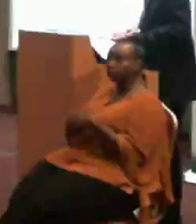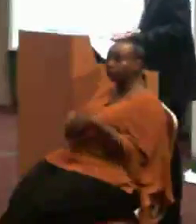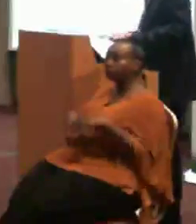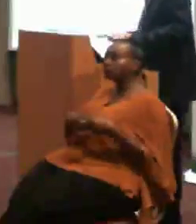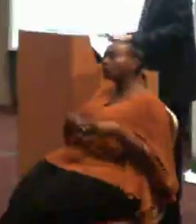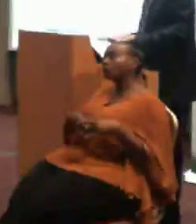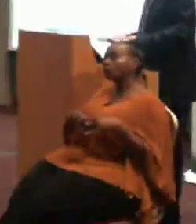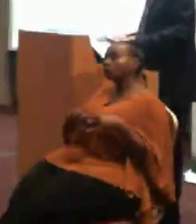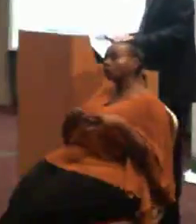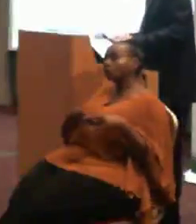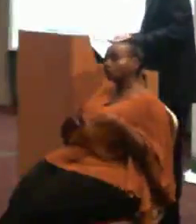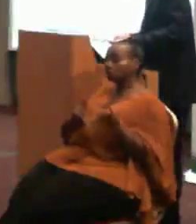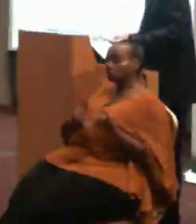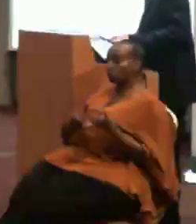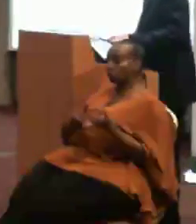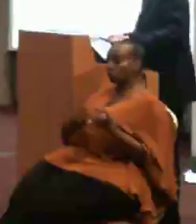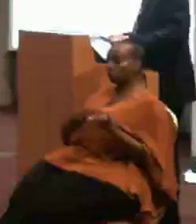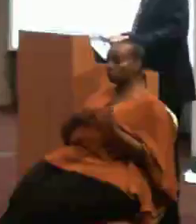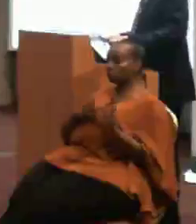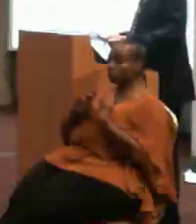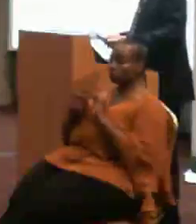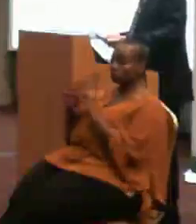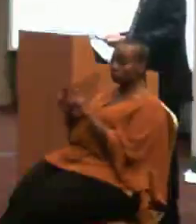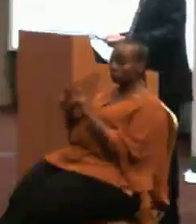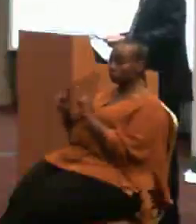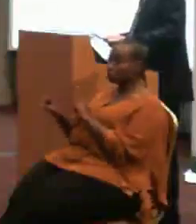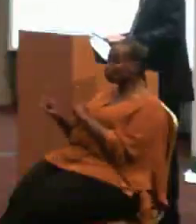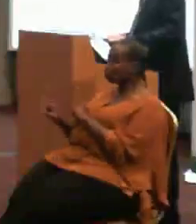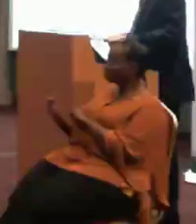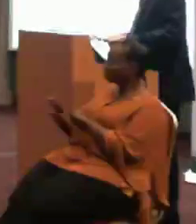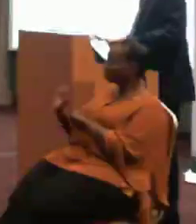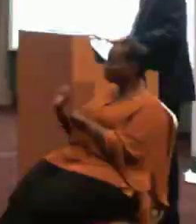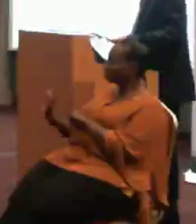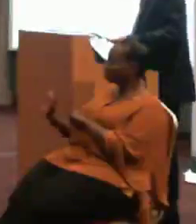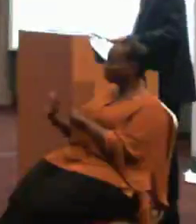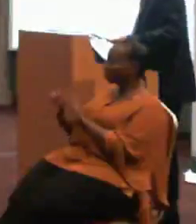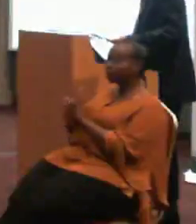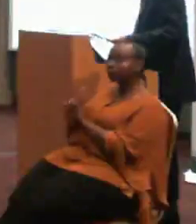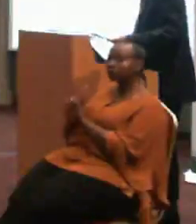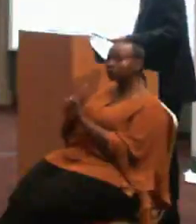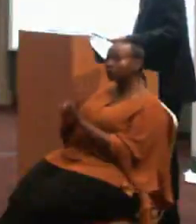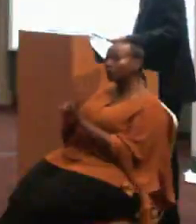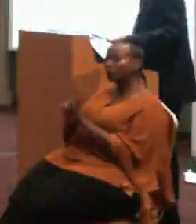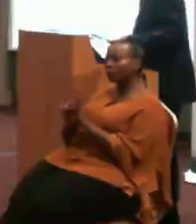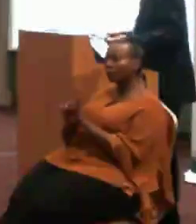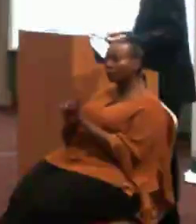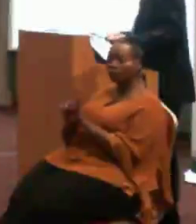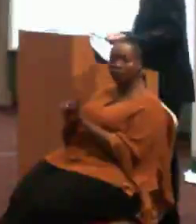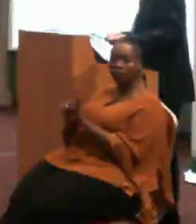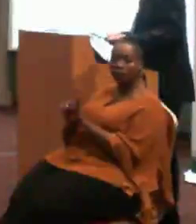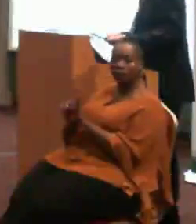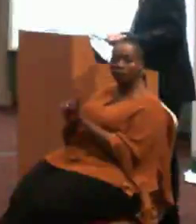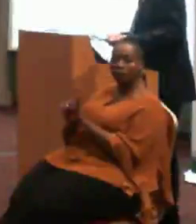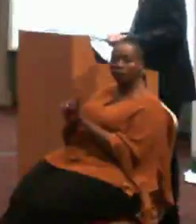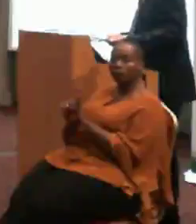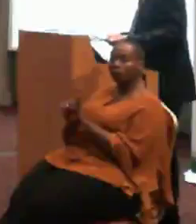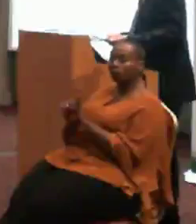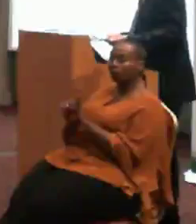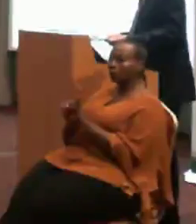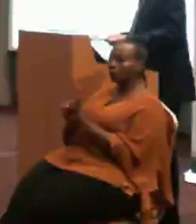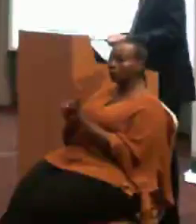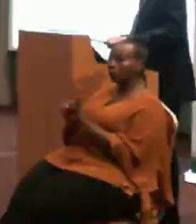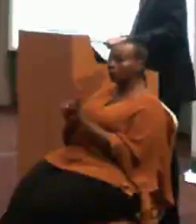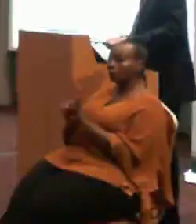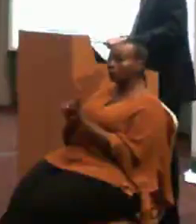Chair, in response to the question on the example which shown how the mechanism operates